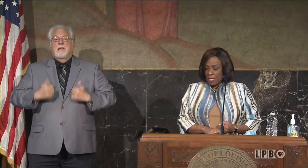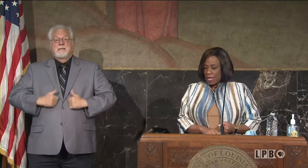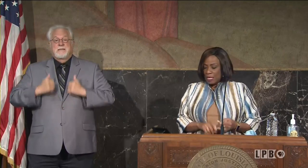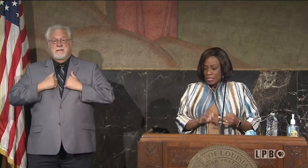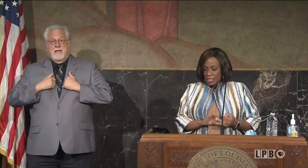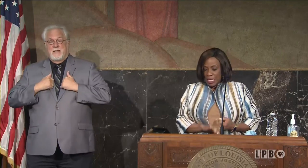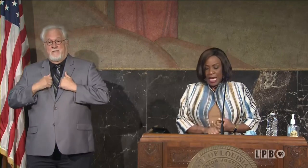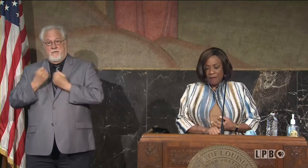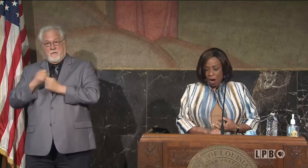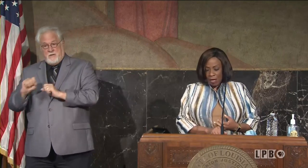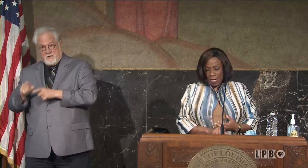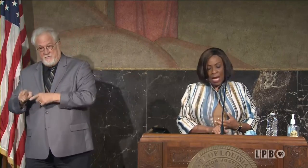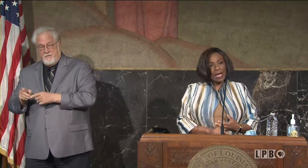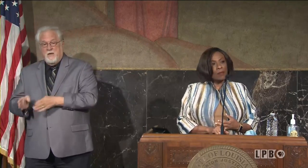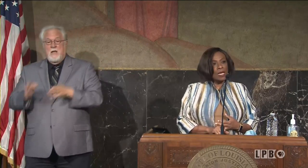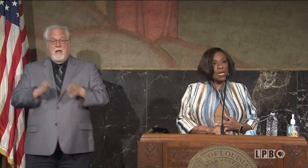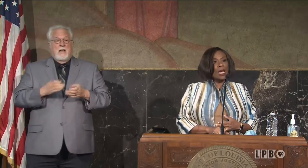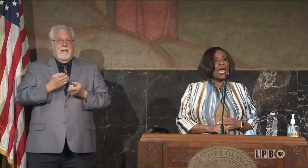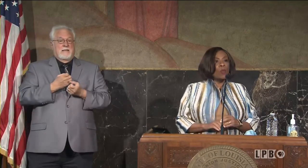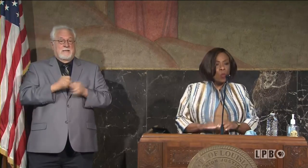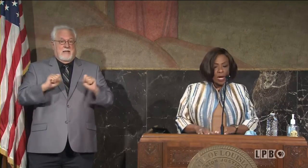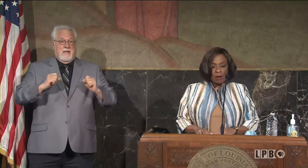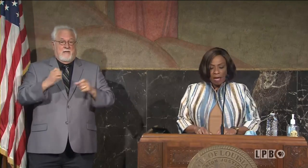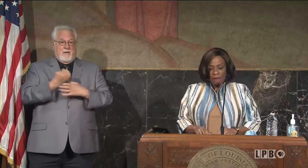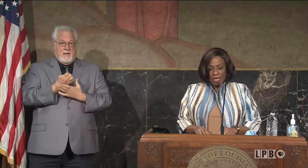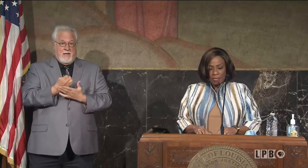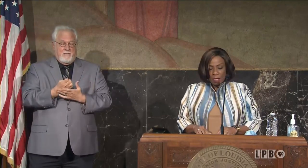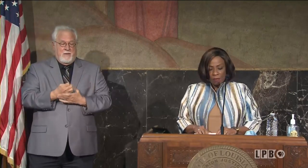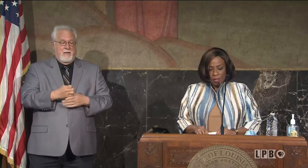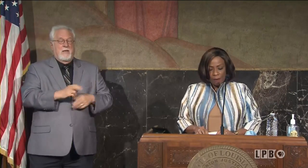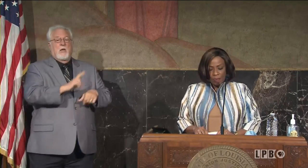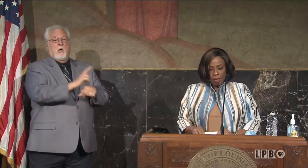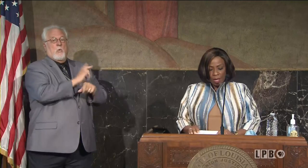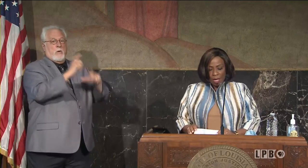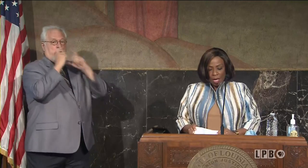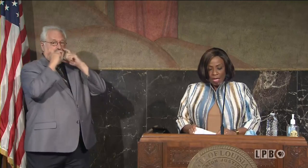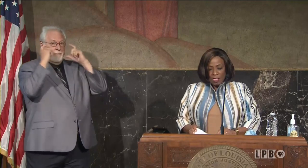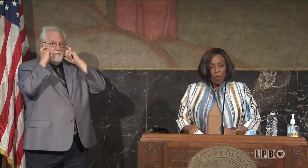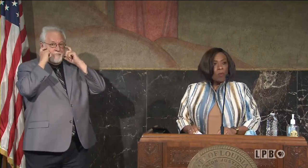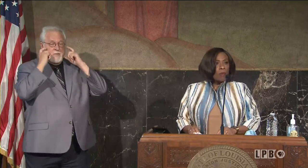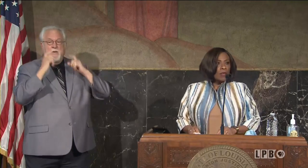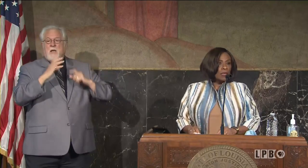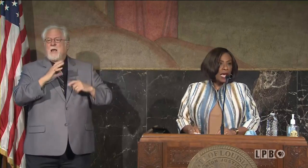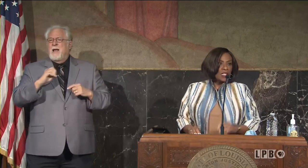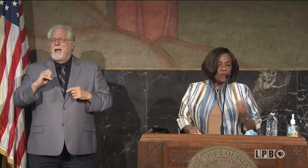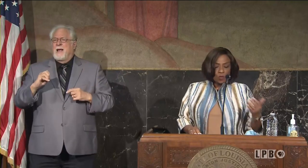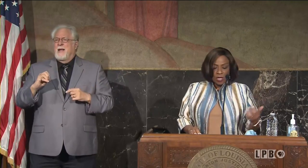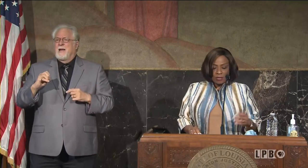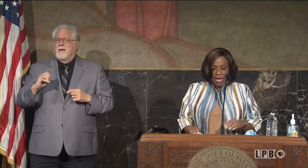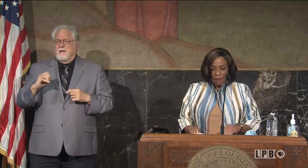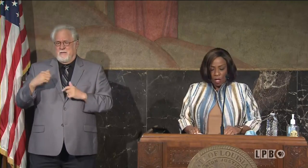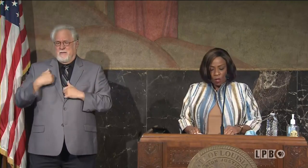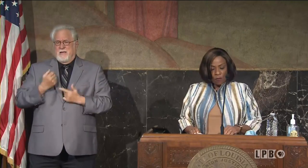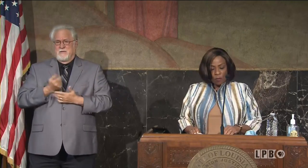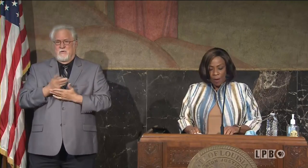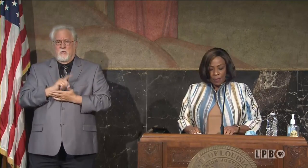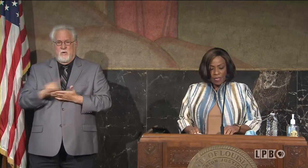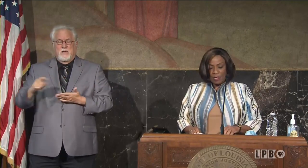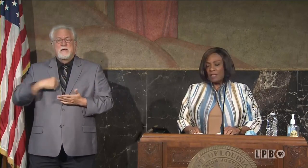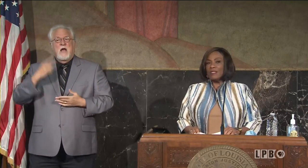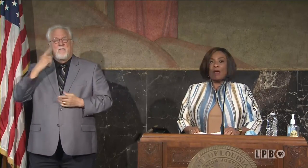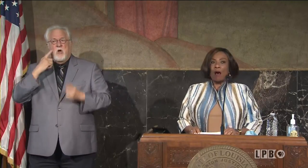life, save our economy, and wear a face covering. And so in the last few weeks, I've heard